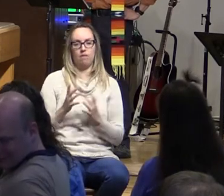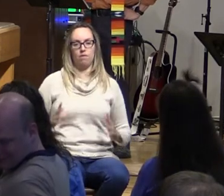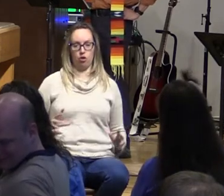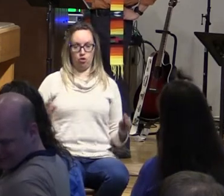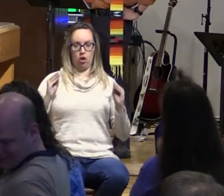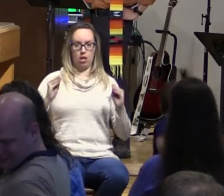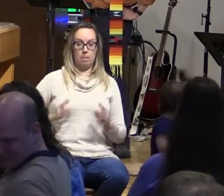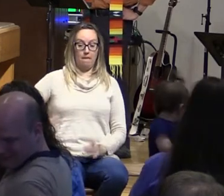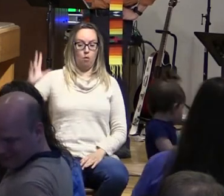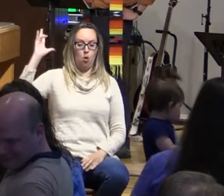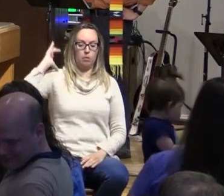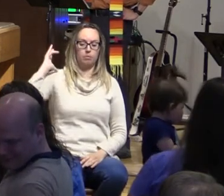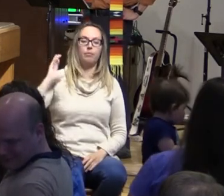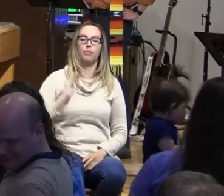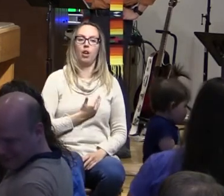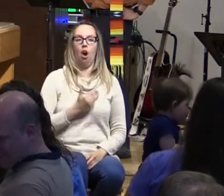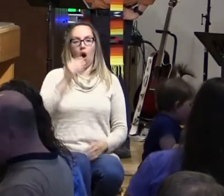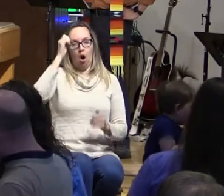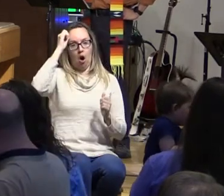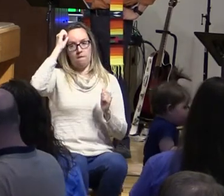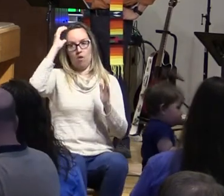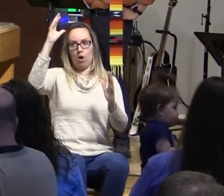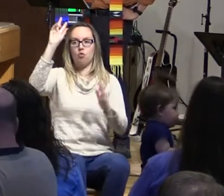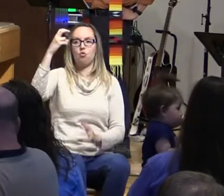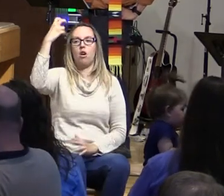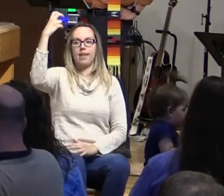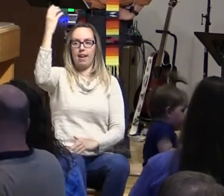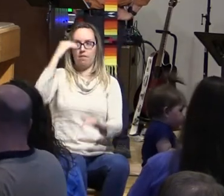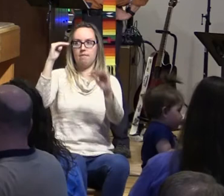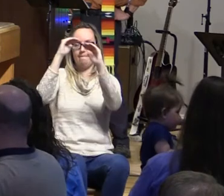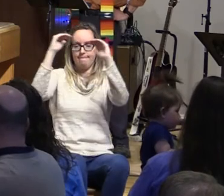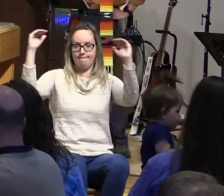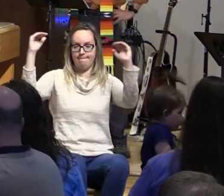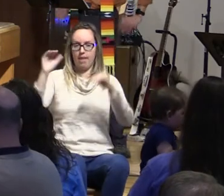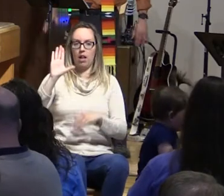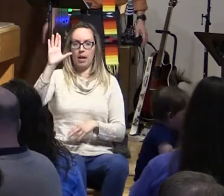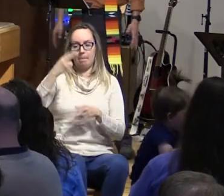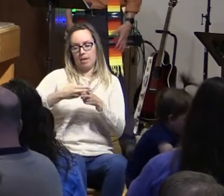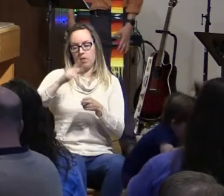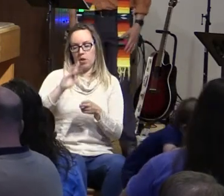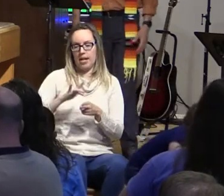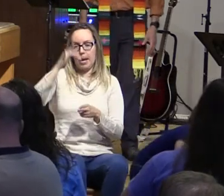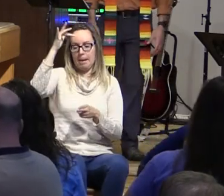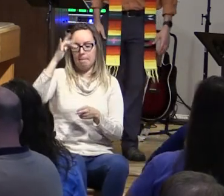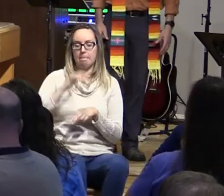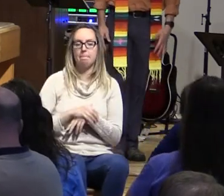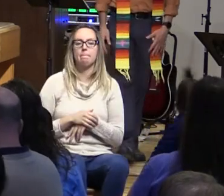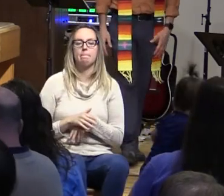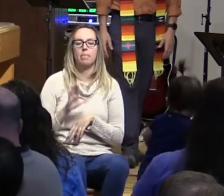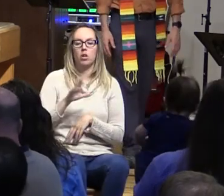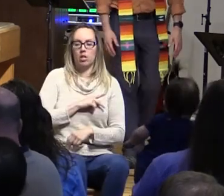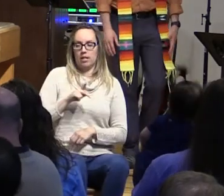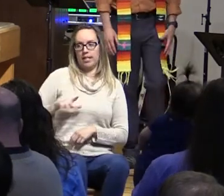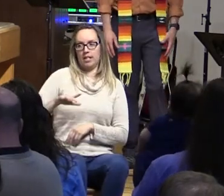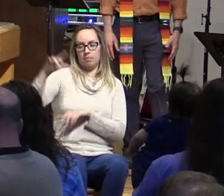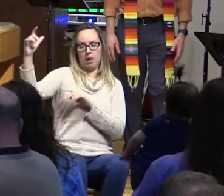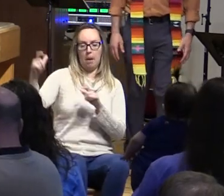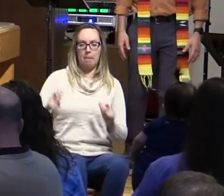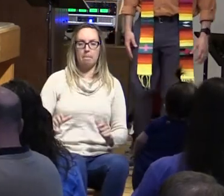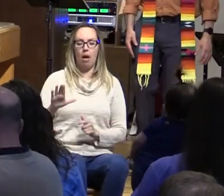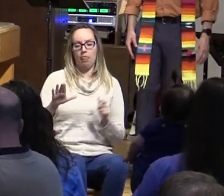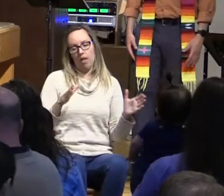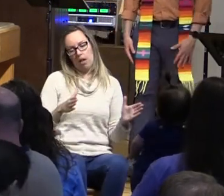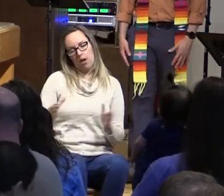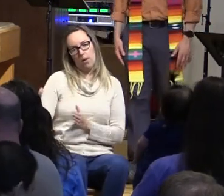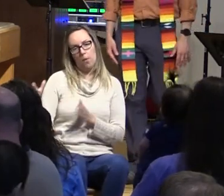us. Our Father, who art in heaven, hallowed be thy name. Thy kingdom